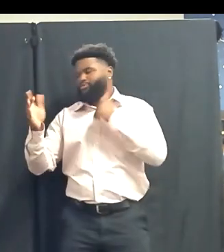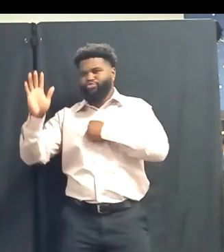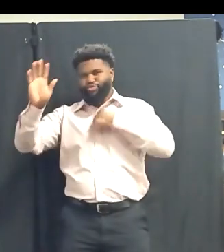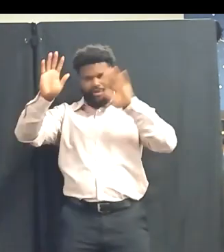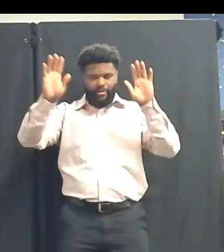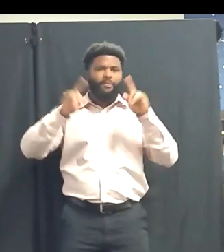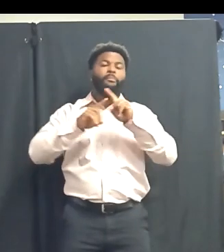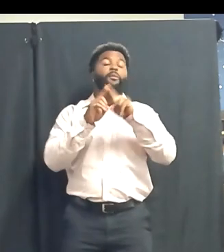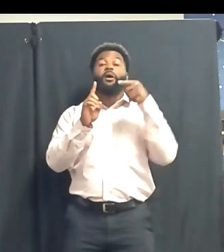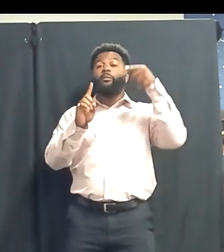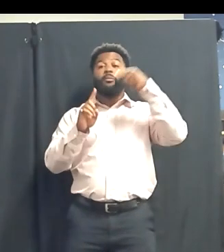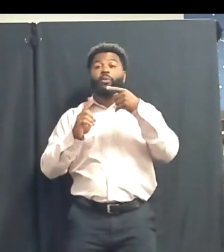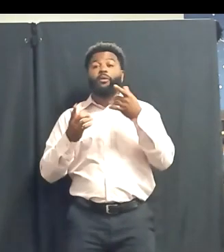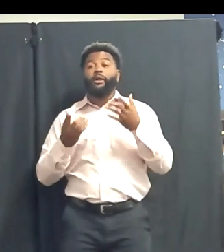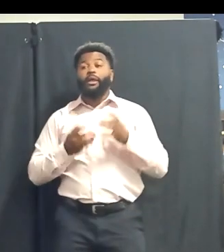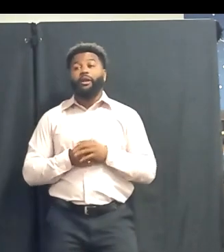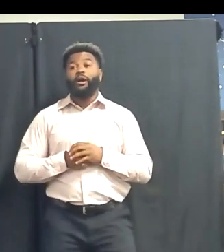But